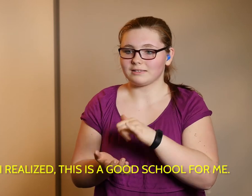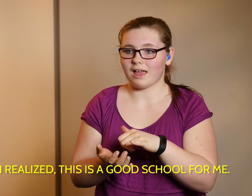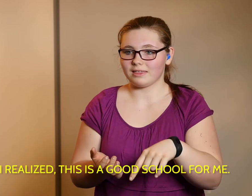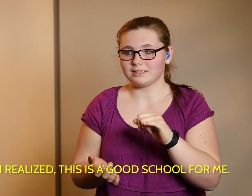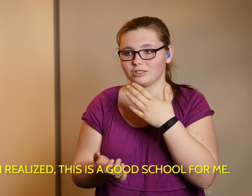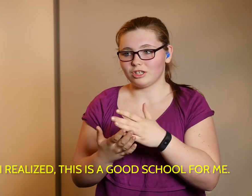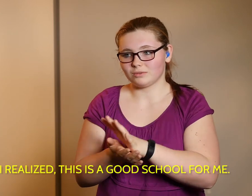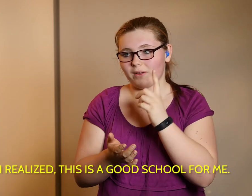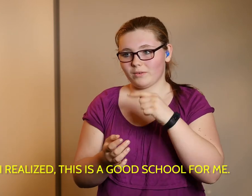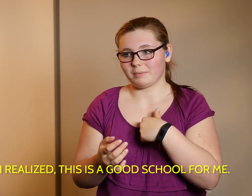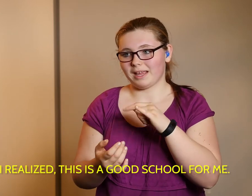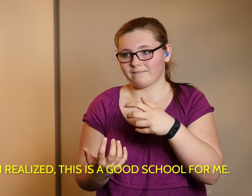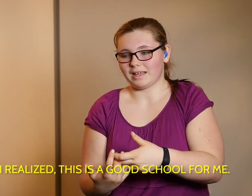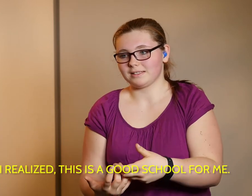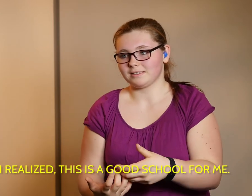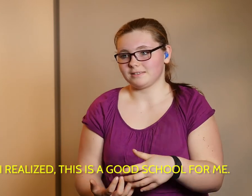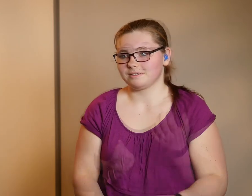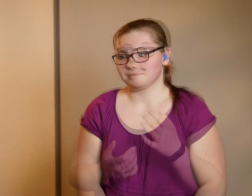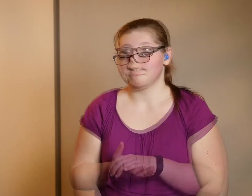I've realized that this is a good school for me.